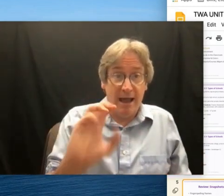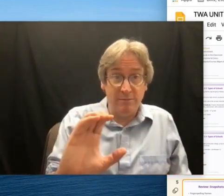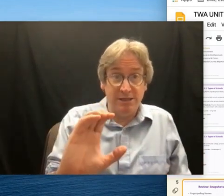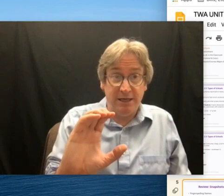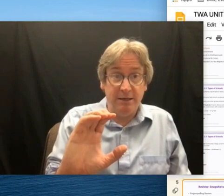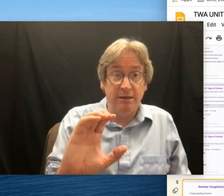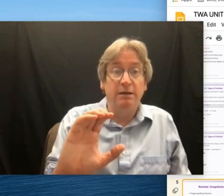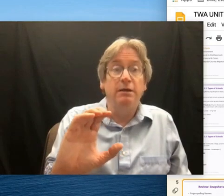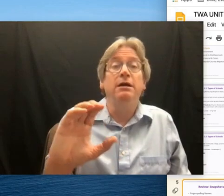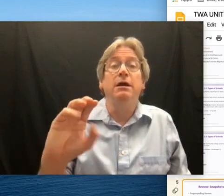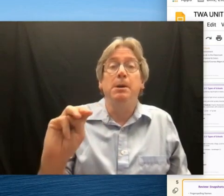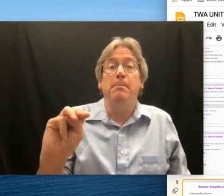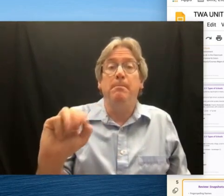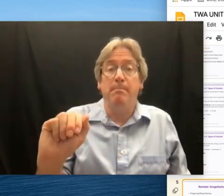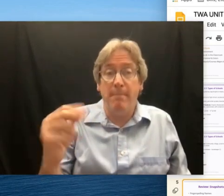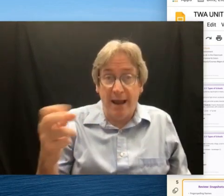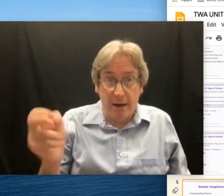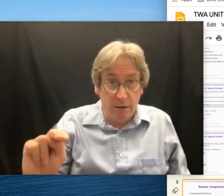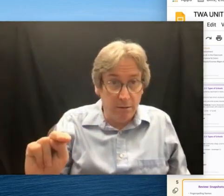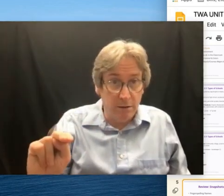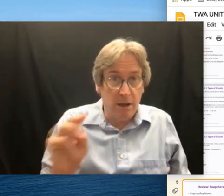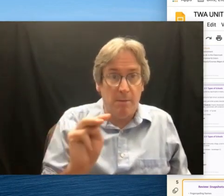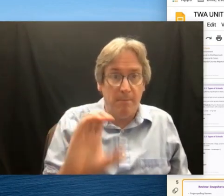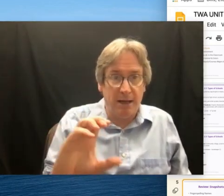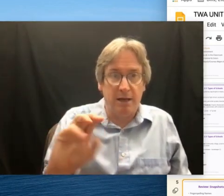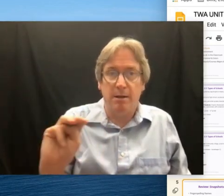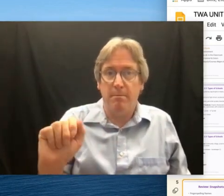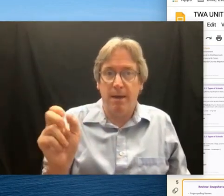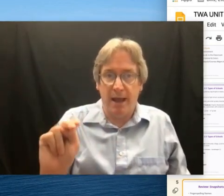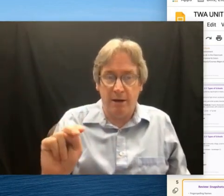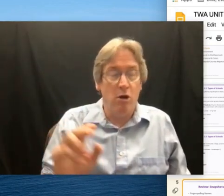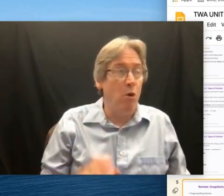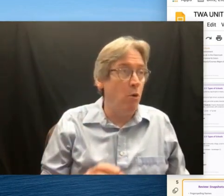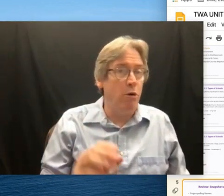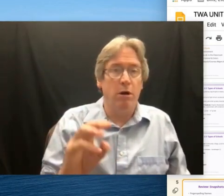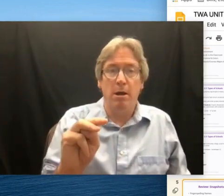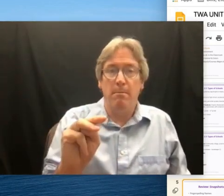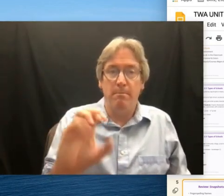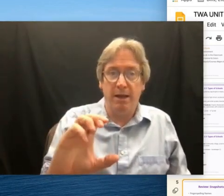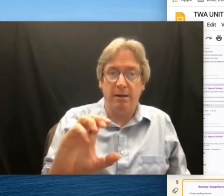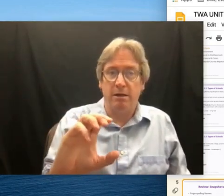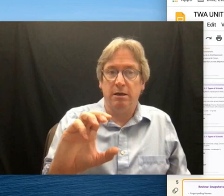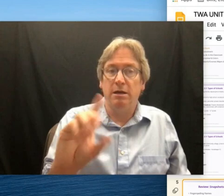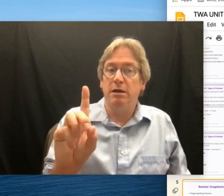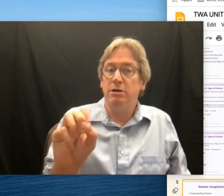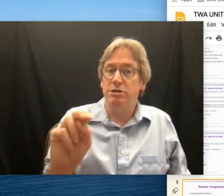fingerspelling. MC, man, McMahon, or